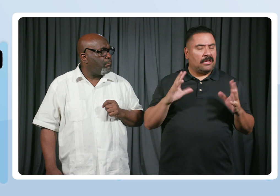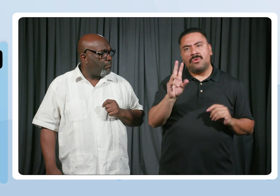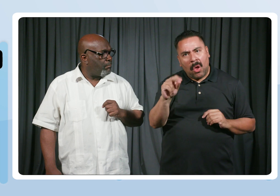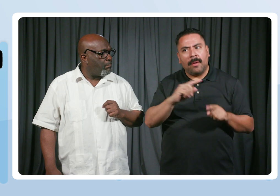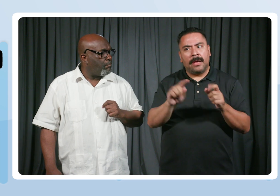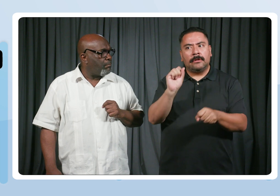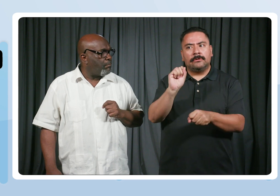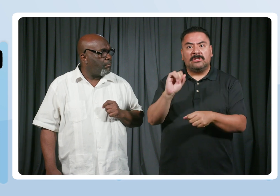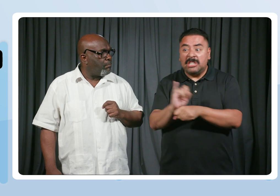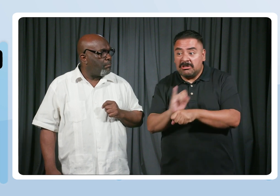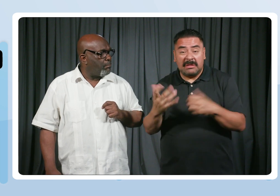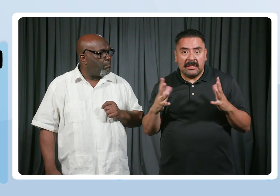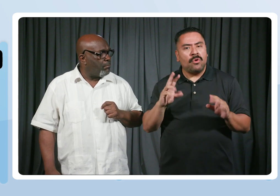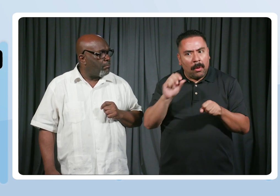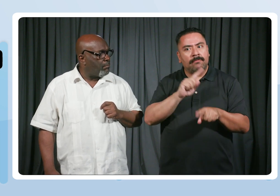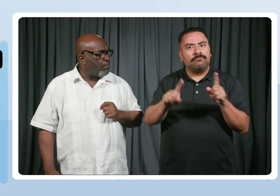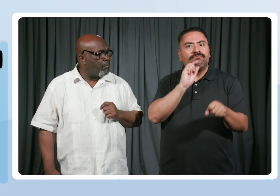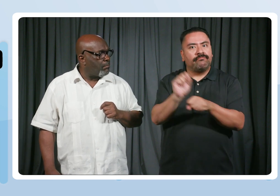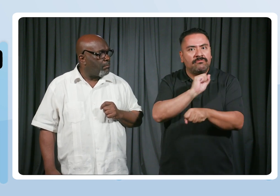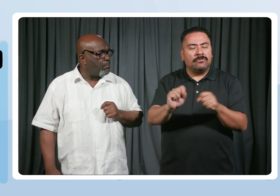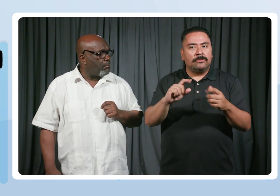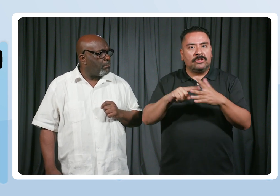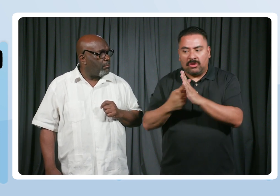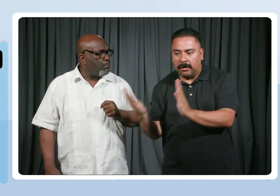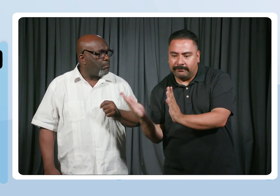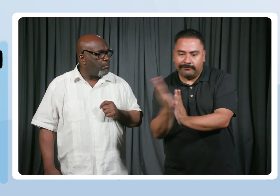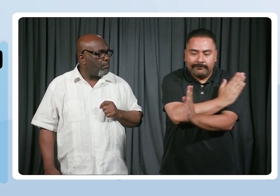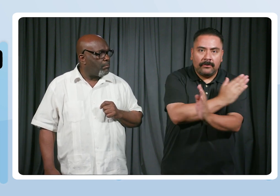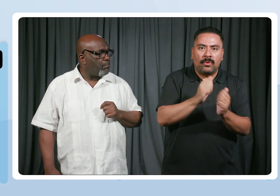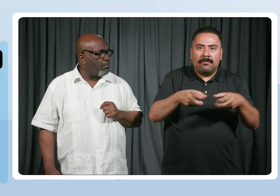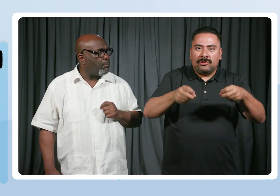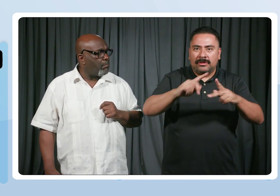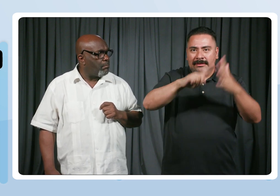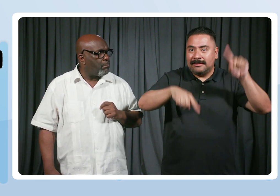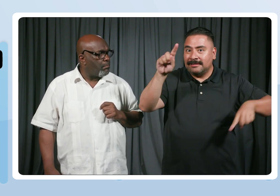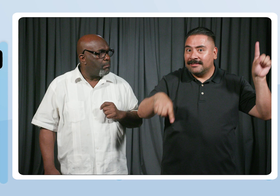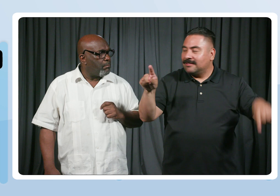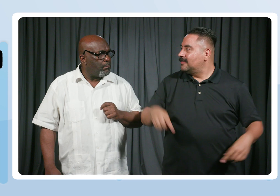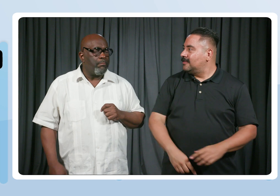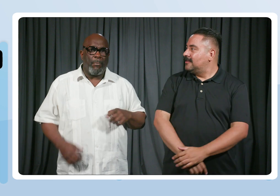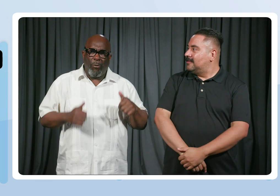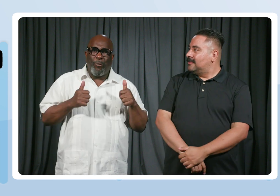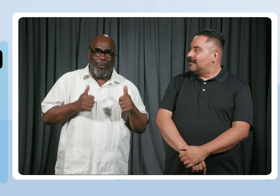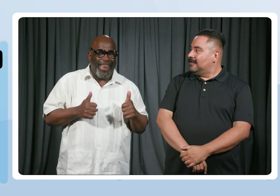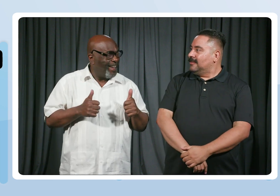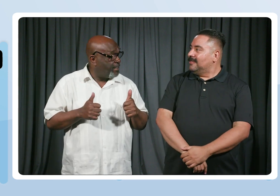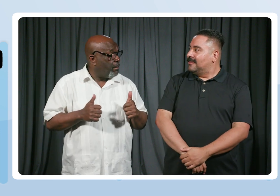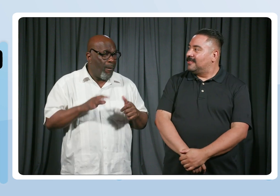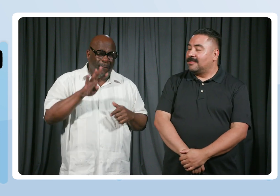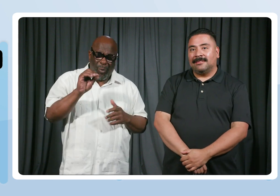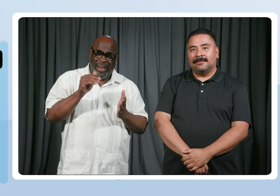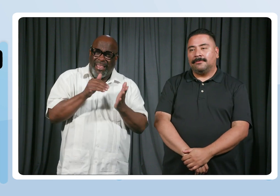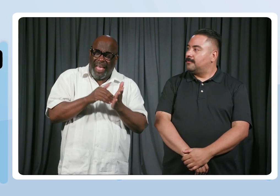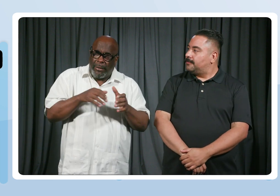a job or internship, but taking them throughout the whole kind of continuum of opportunities. Great. Well, 40,000